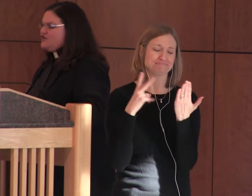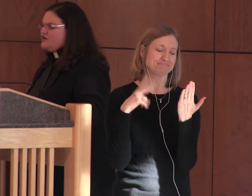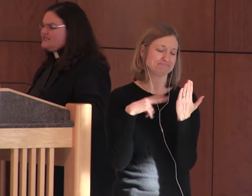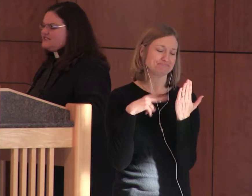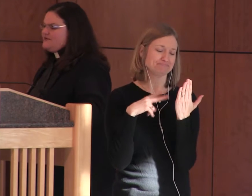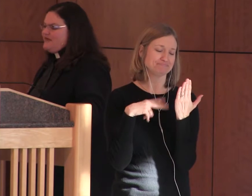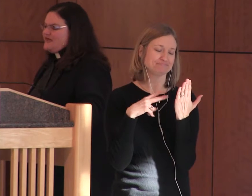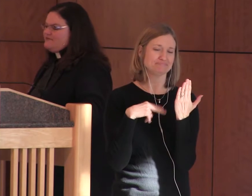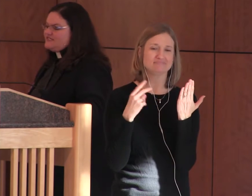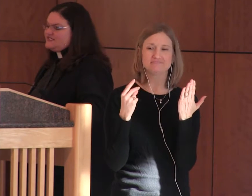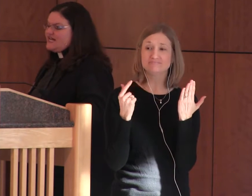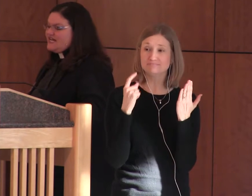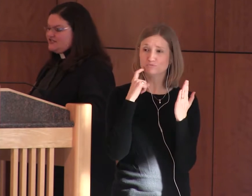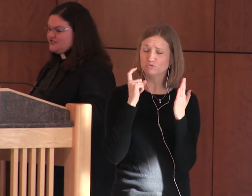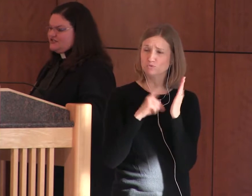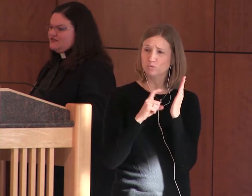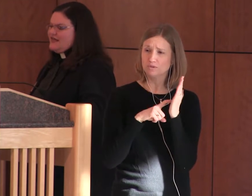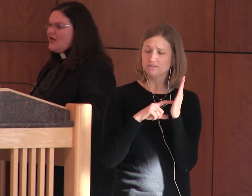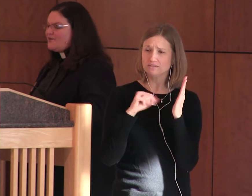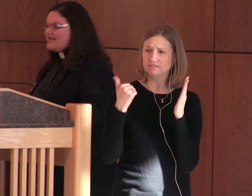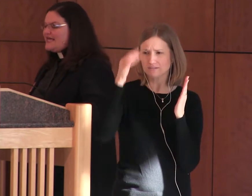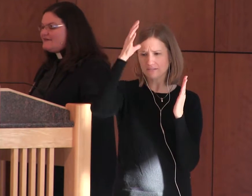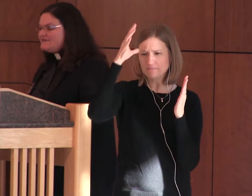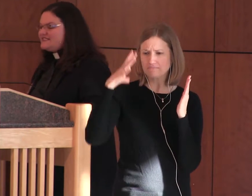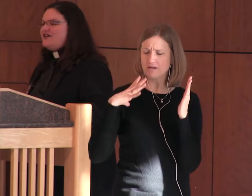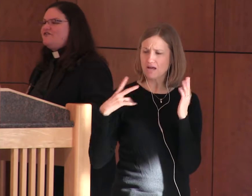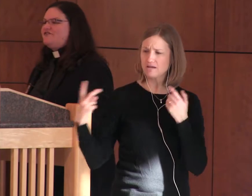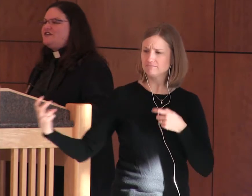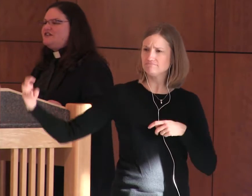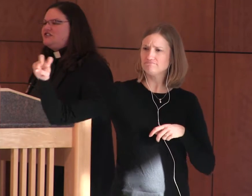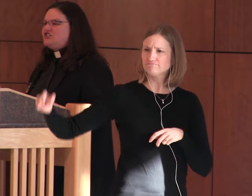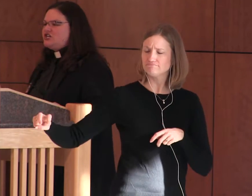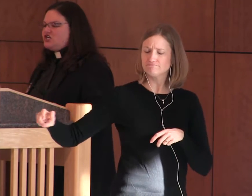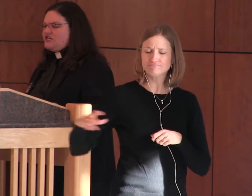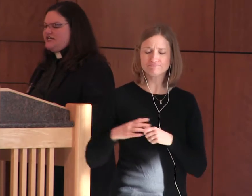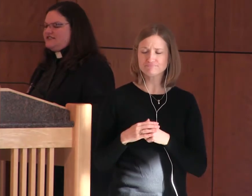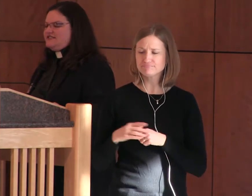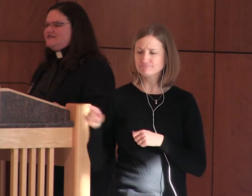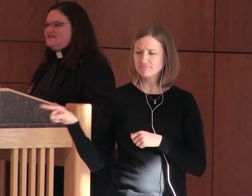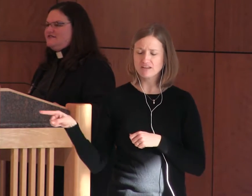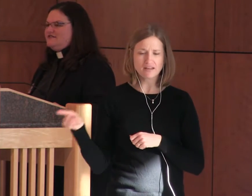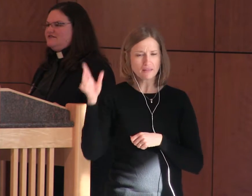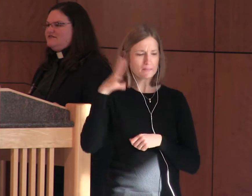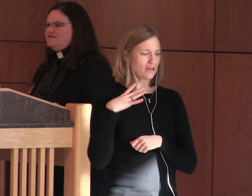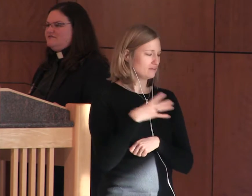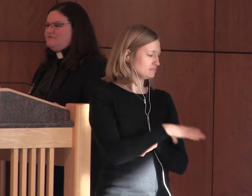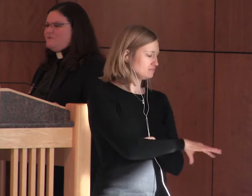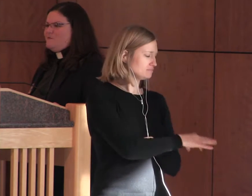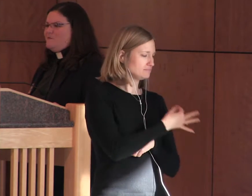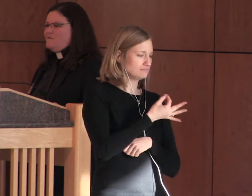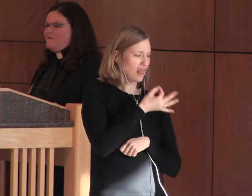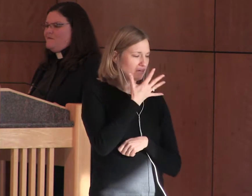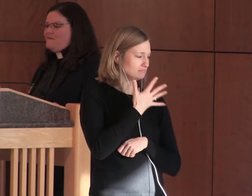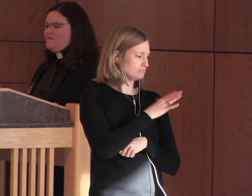Suddenly, she noticed a man beside her helping himself to her cookies.